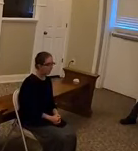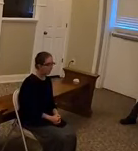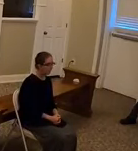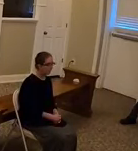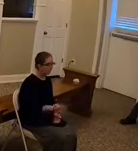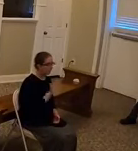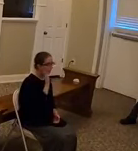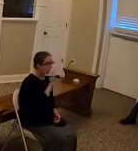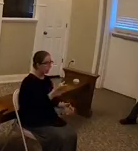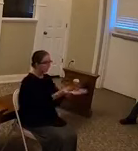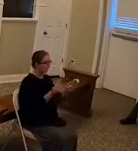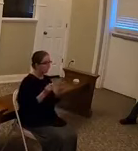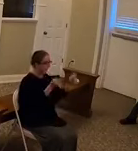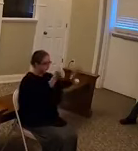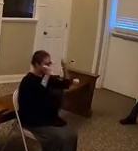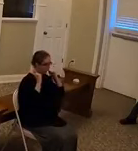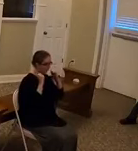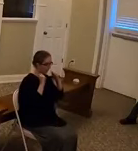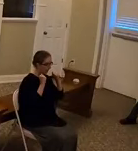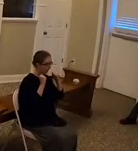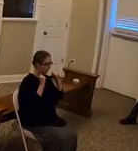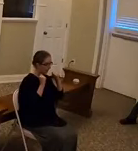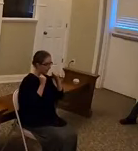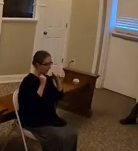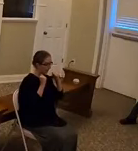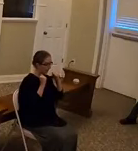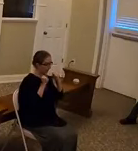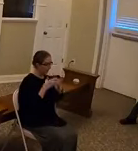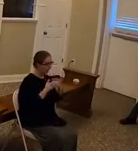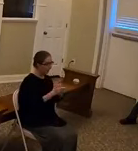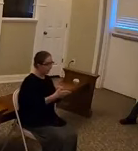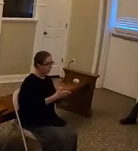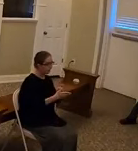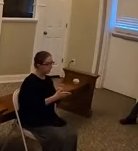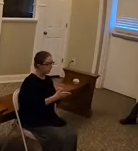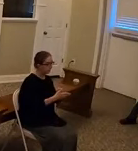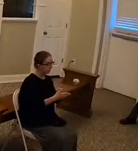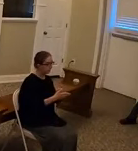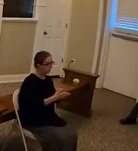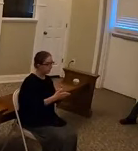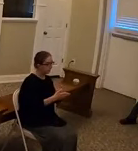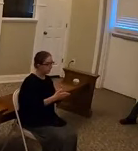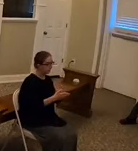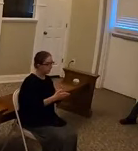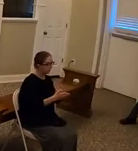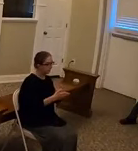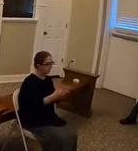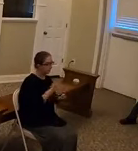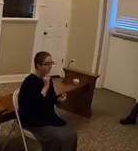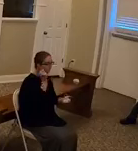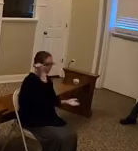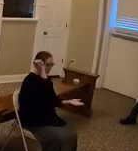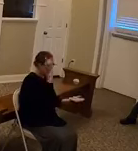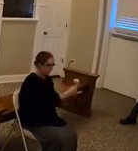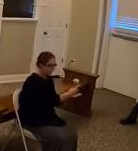You shall receive power. Yes, sir. After you've been adopted.